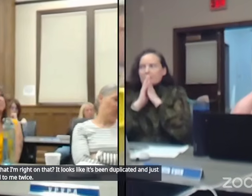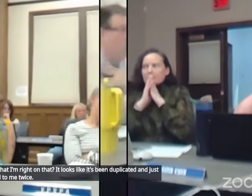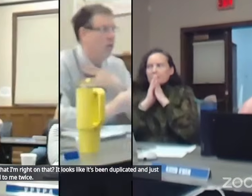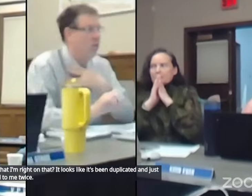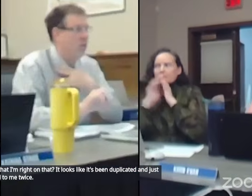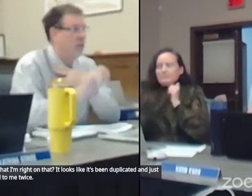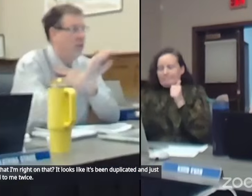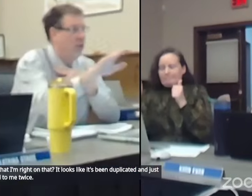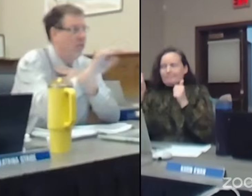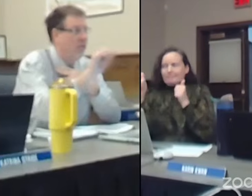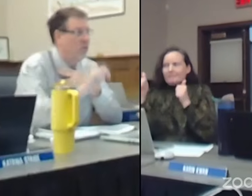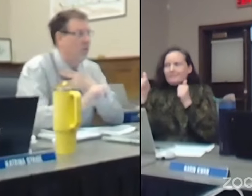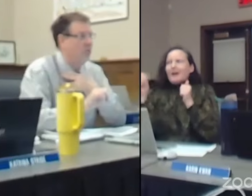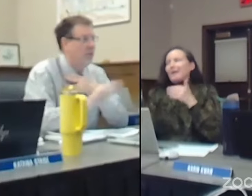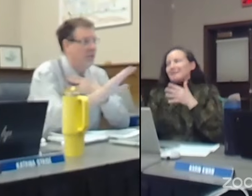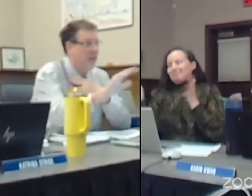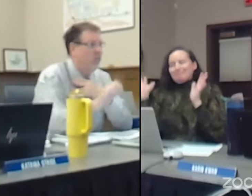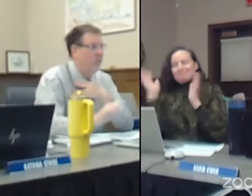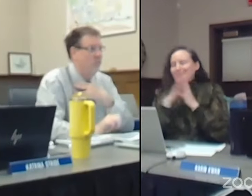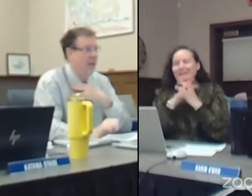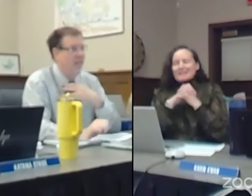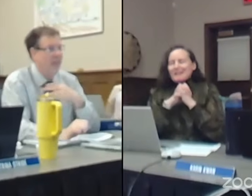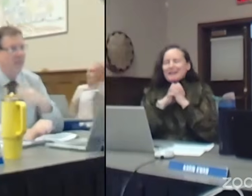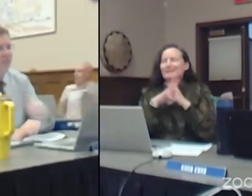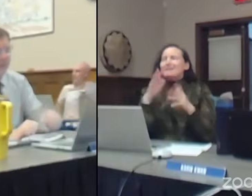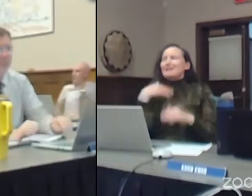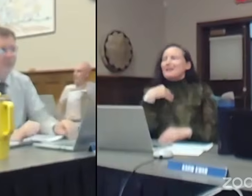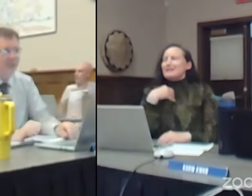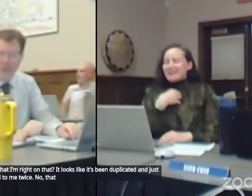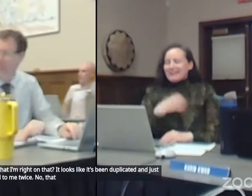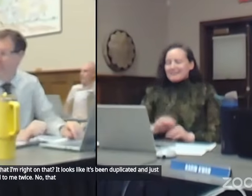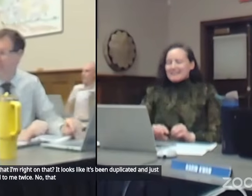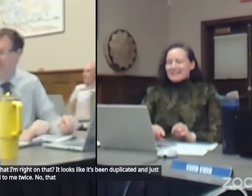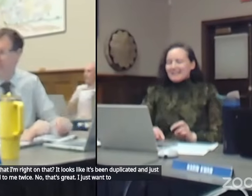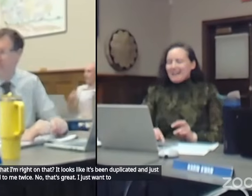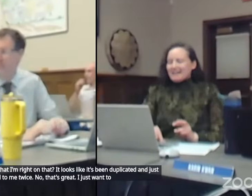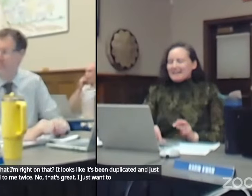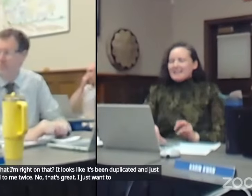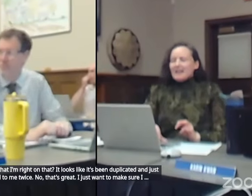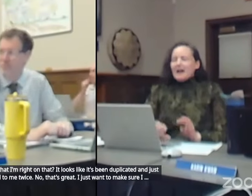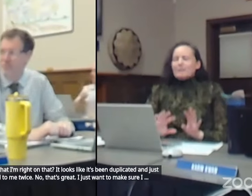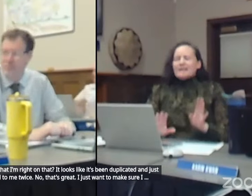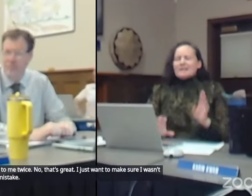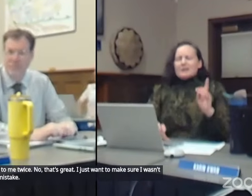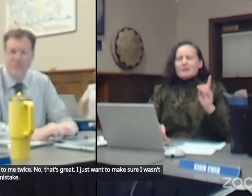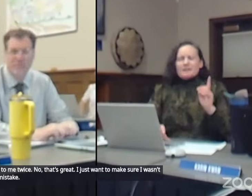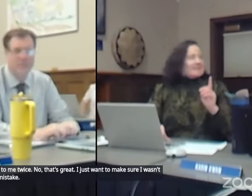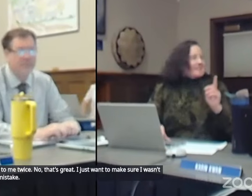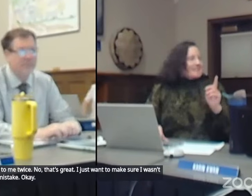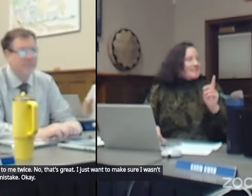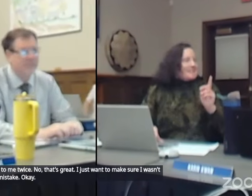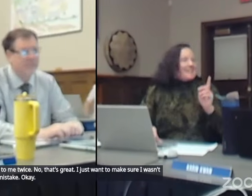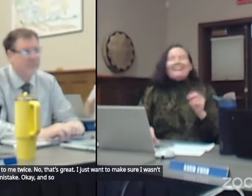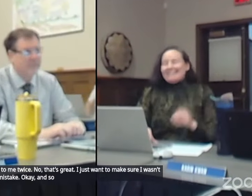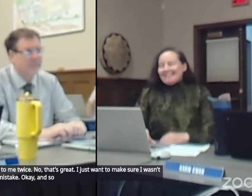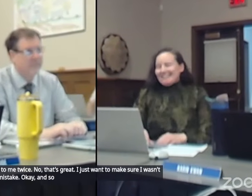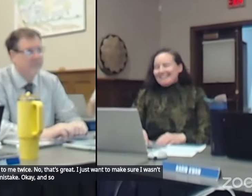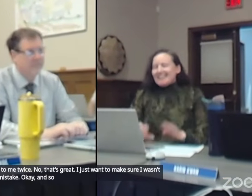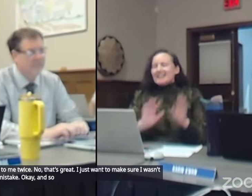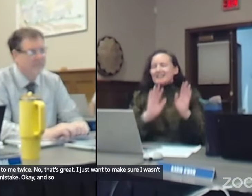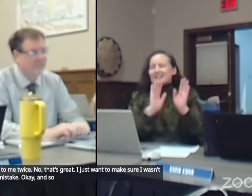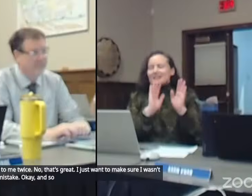it's only in here once, you have a choice. Okay. No, that's great. I just want to make sure I wasn't making a mistake. Okay. And so,